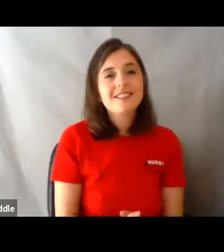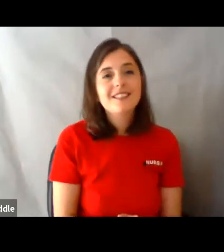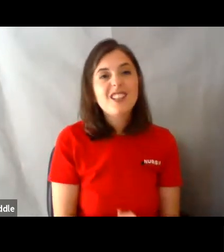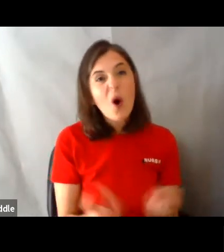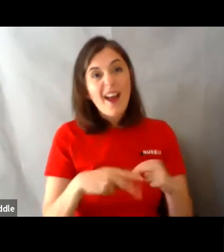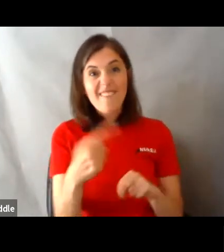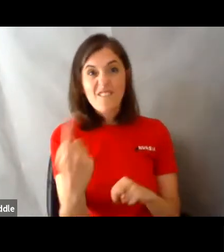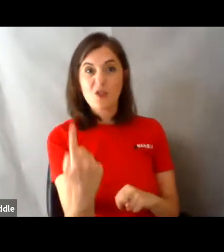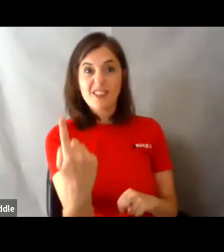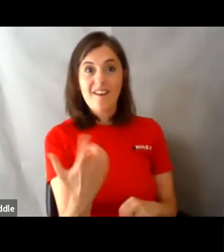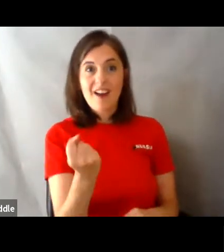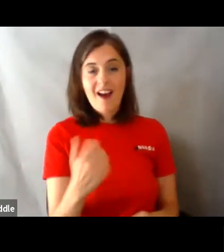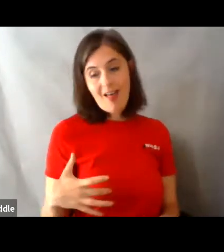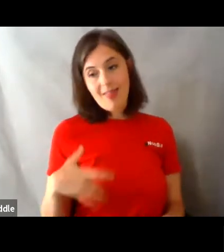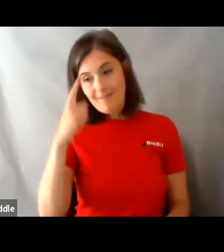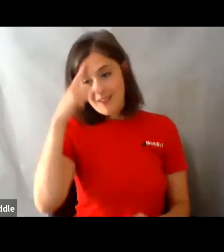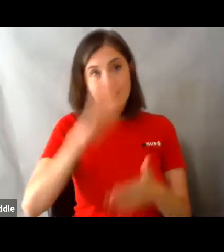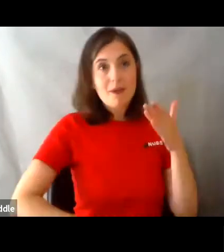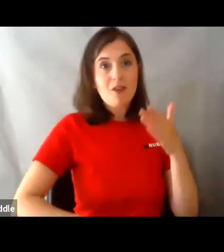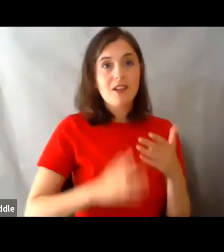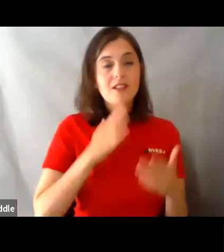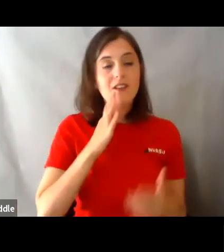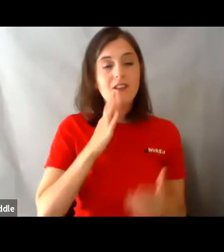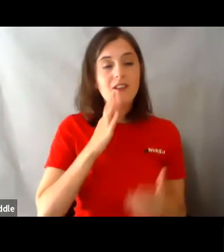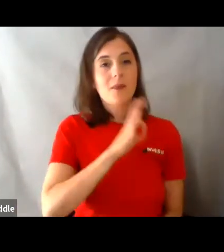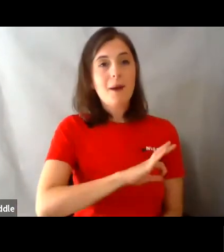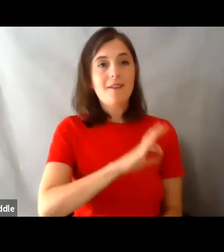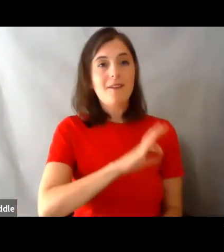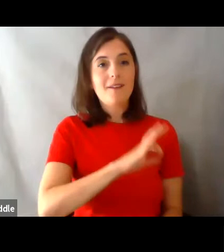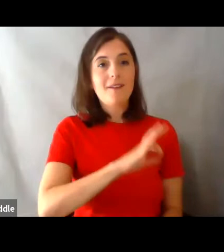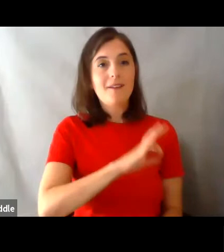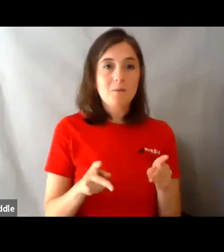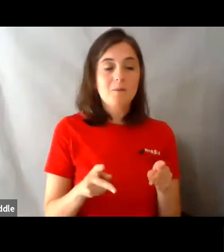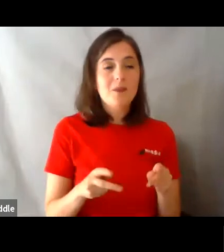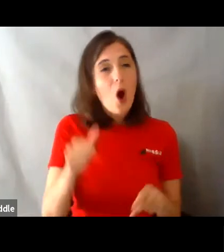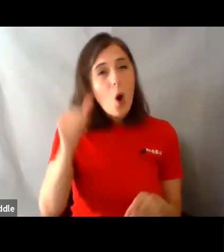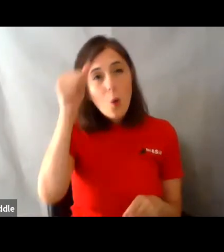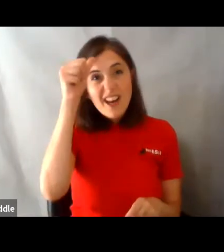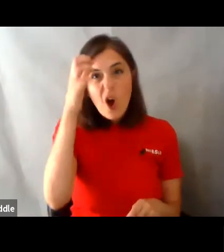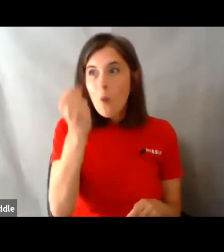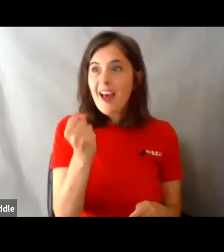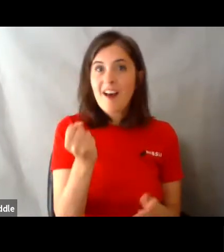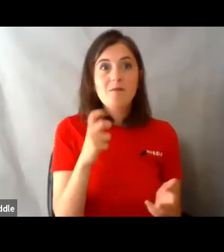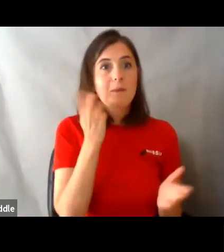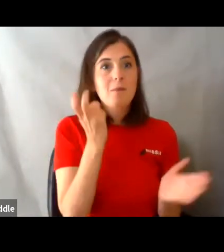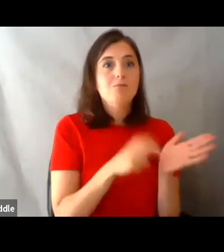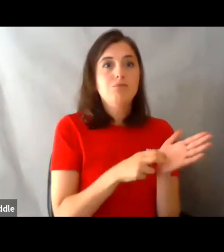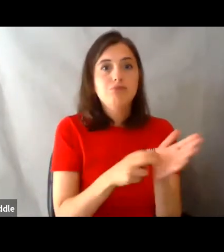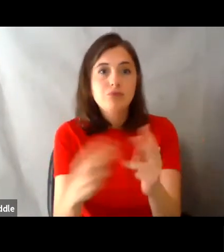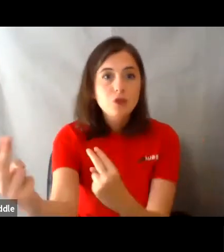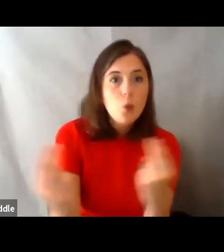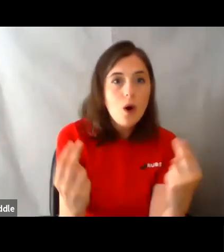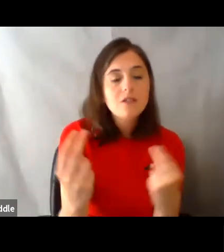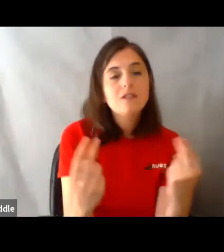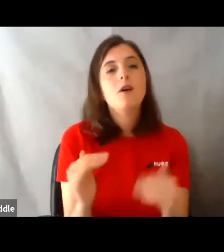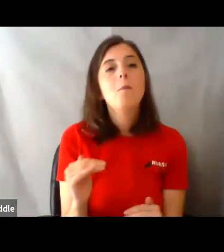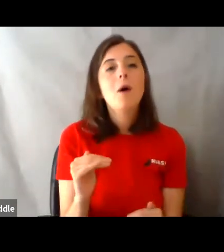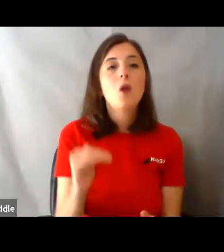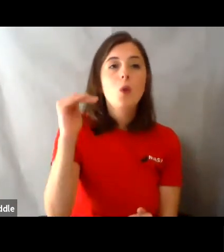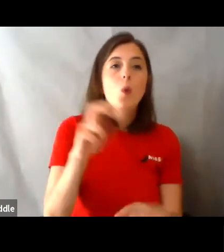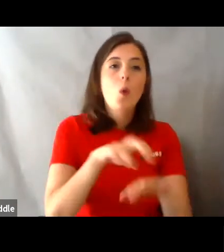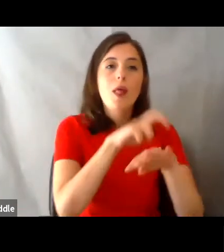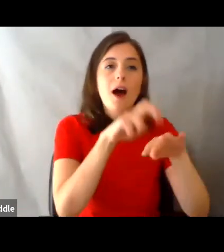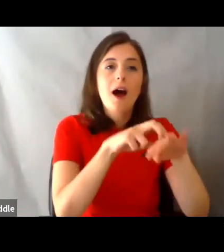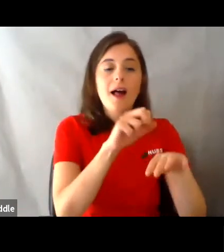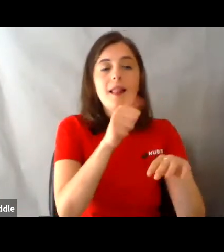benefits system. We know participants signed up to watch tonight from Northern Ireland, Scotland, Wales, and from the southwest